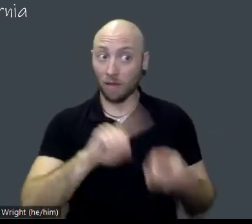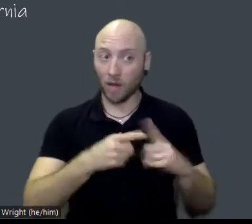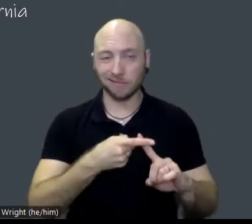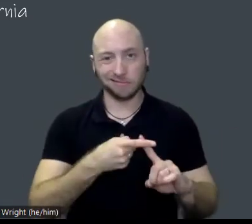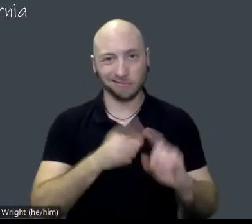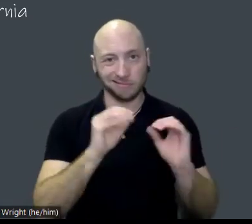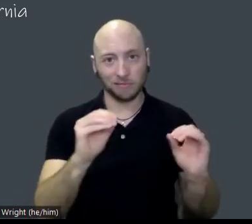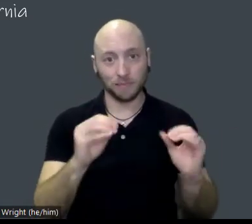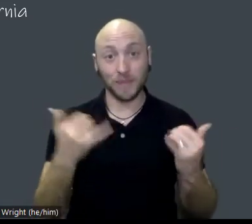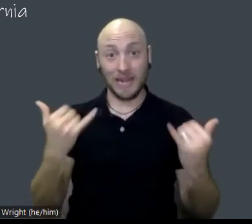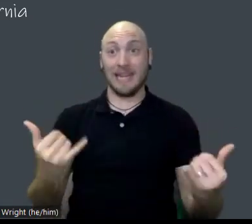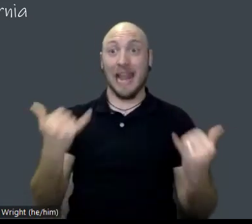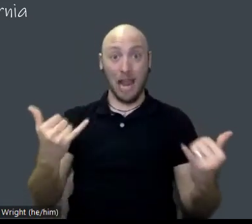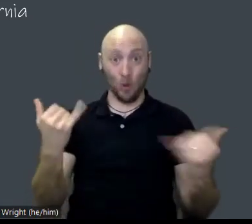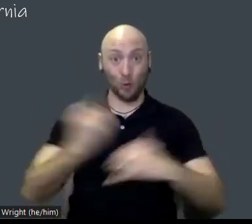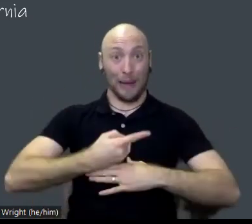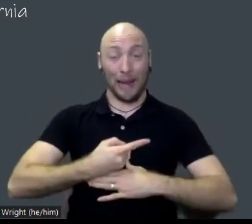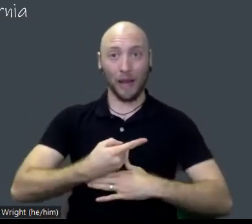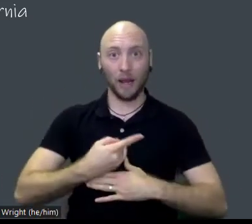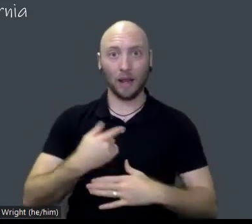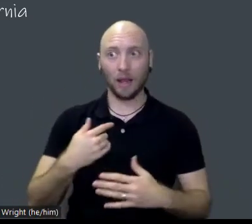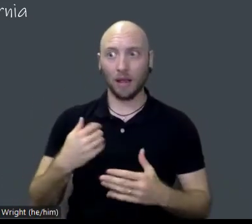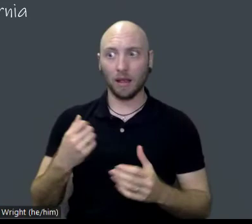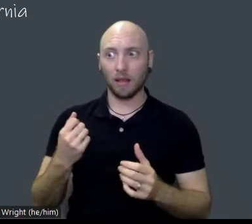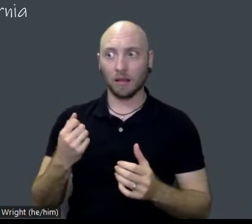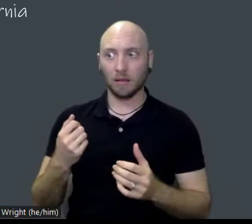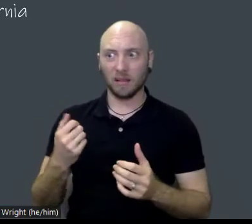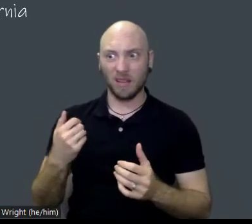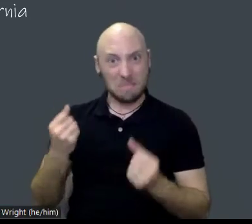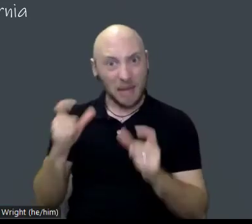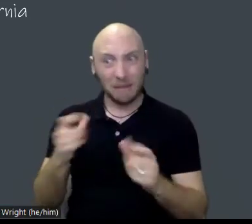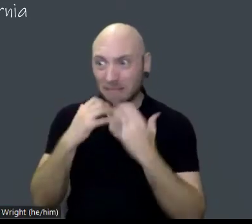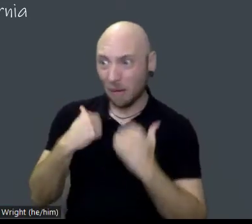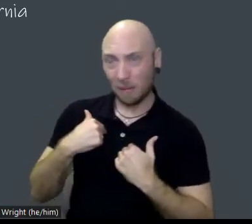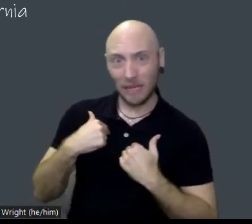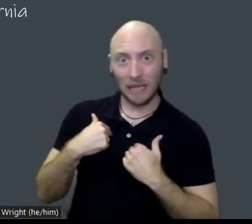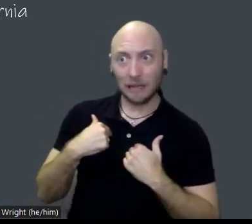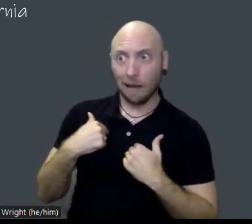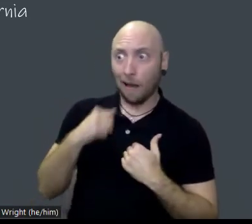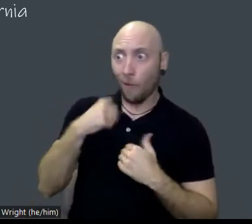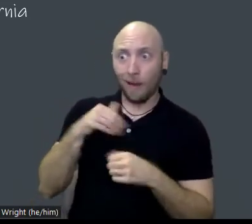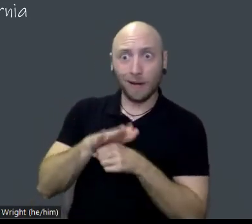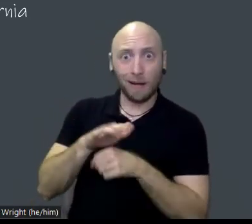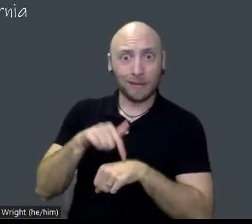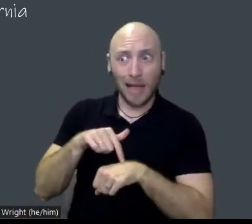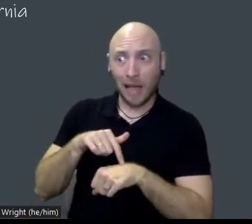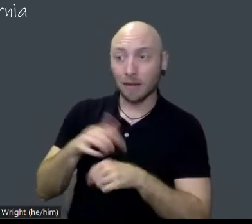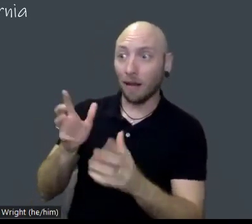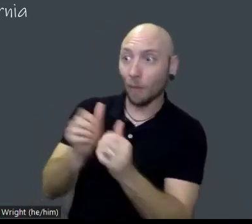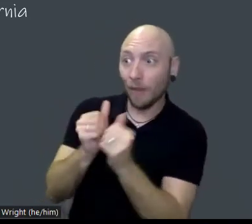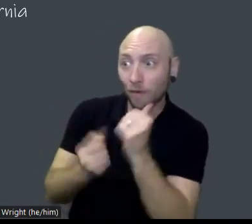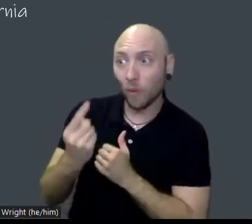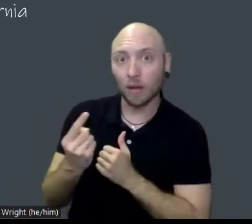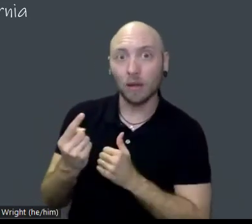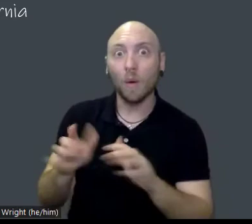have enough time for the people who I like genuinely care about. And it's like the biggest blessing